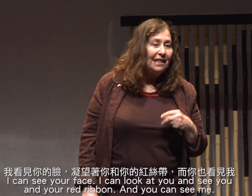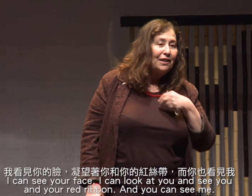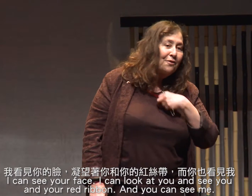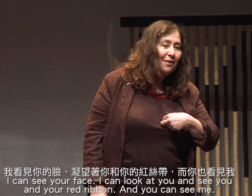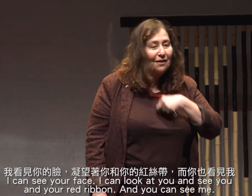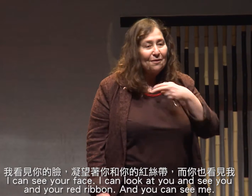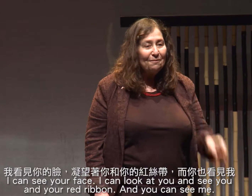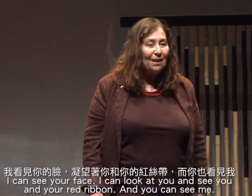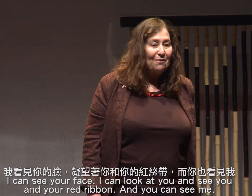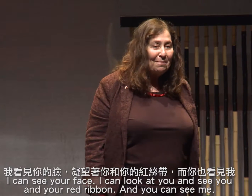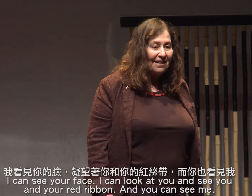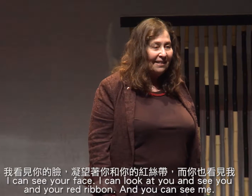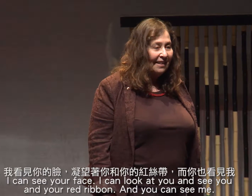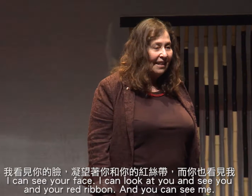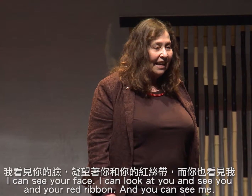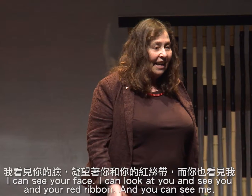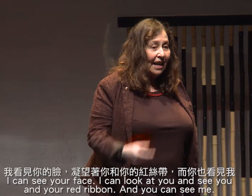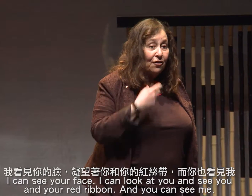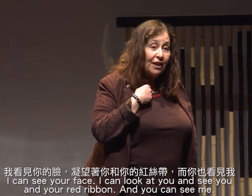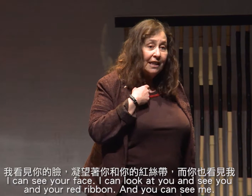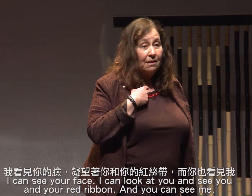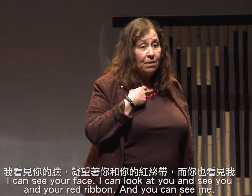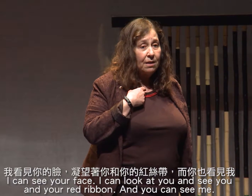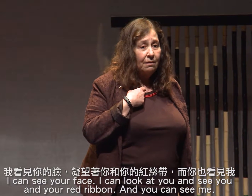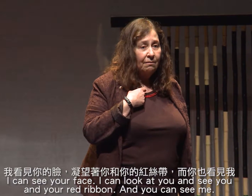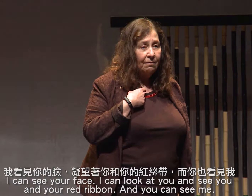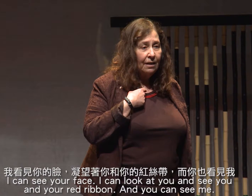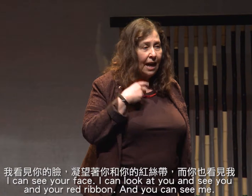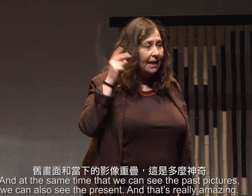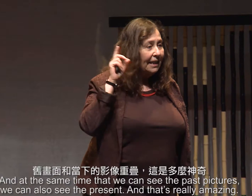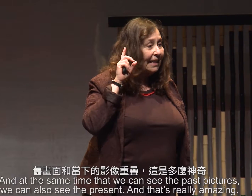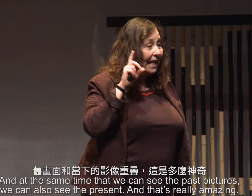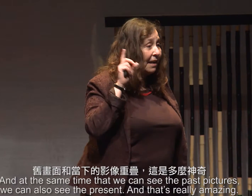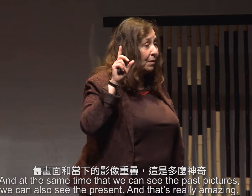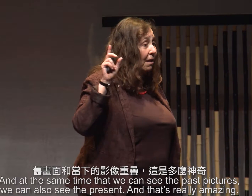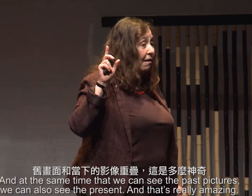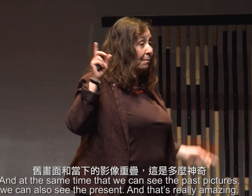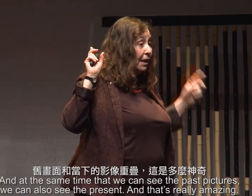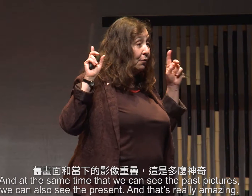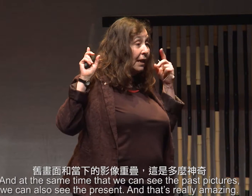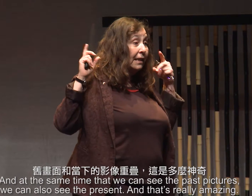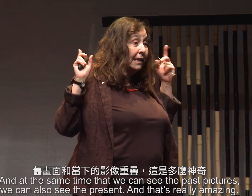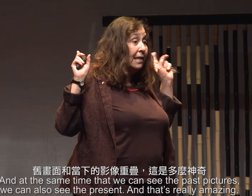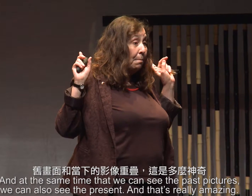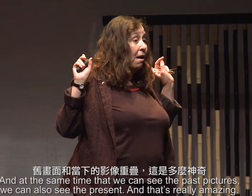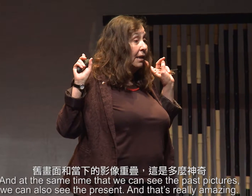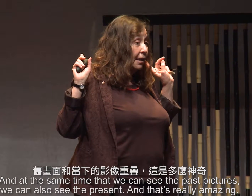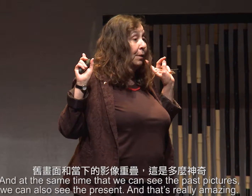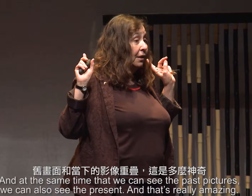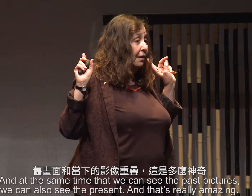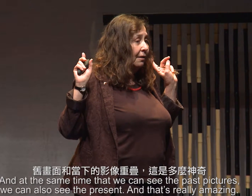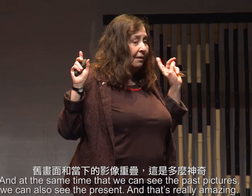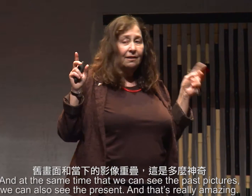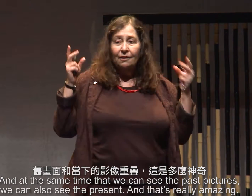you and see you and your red ribbon, and you can see me. And at the same time that we can see the